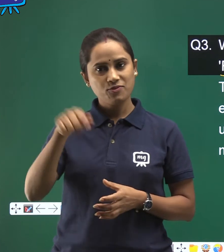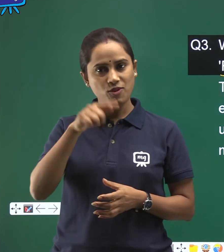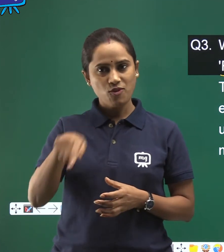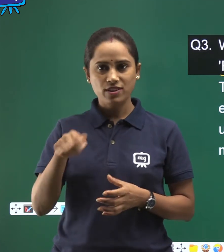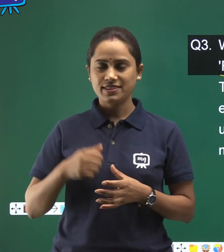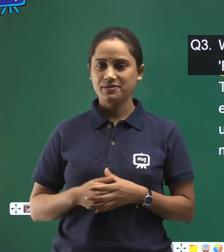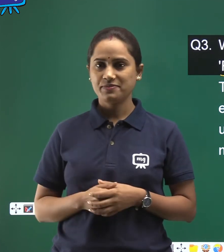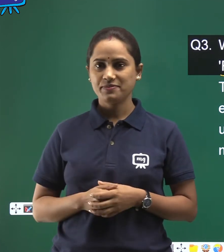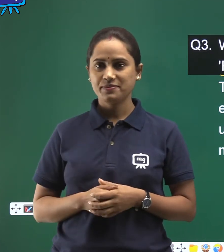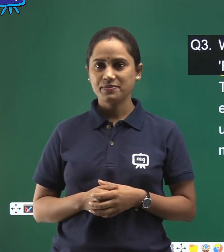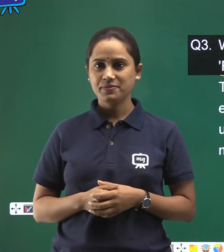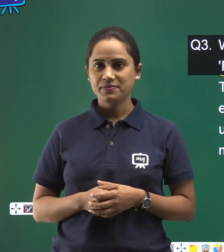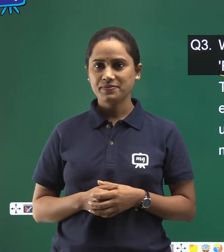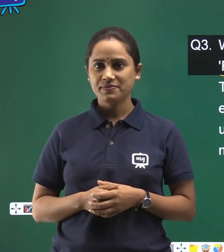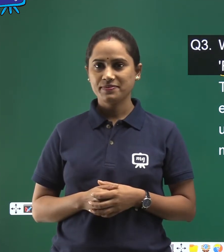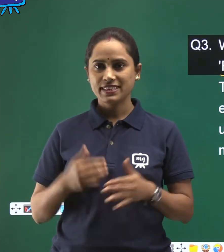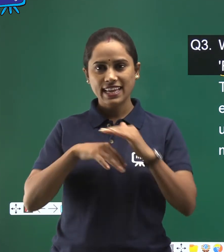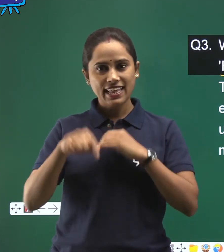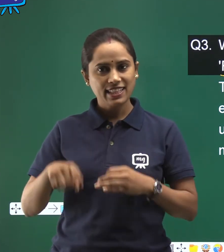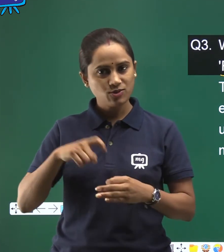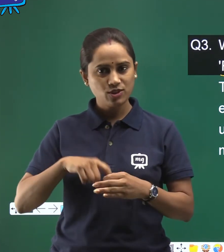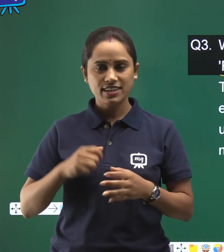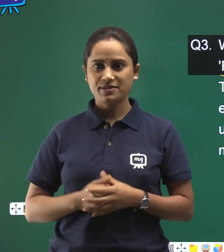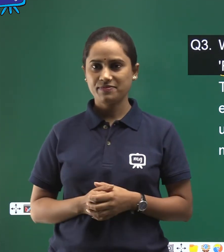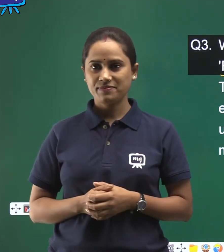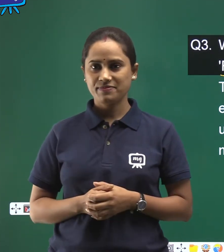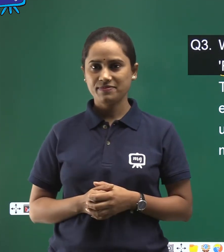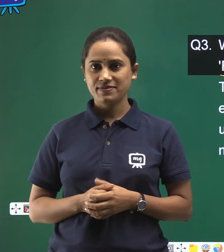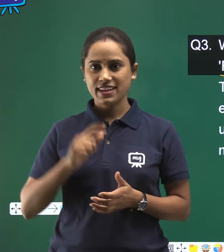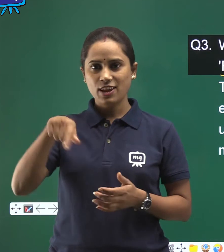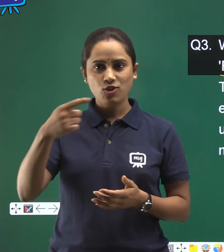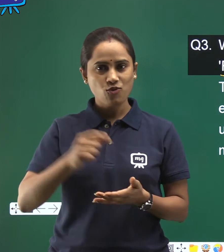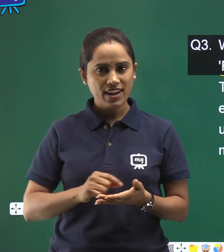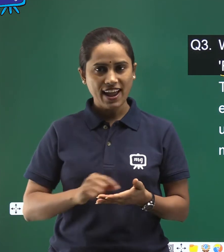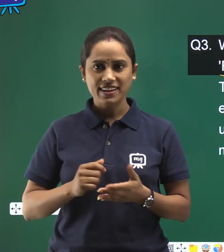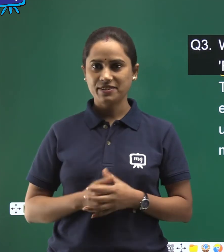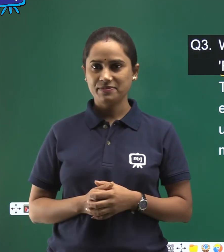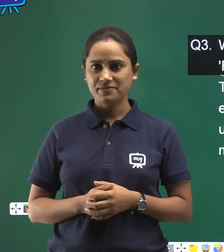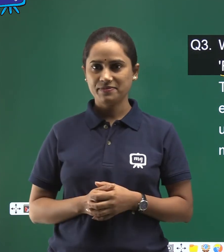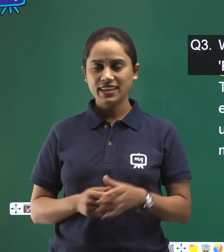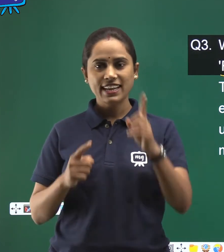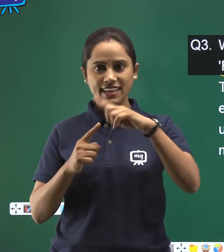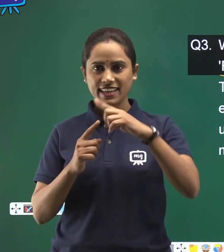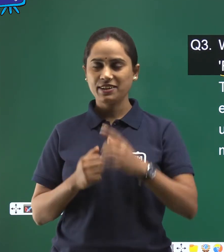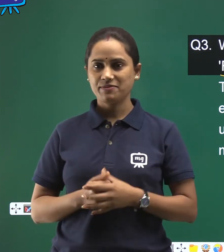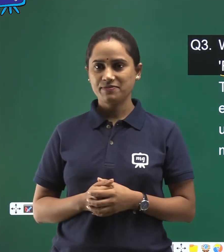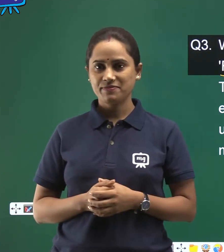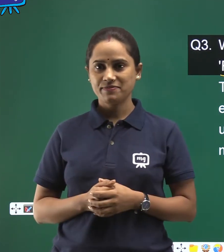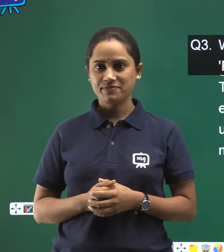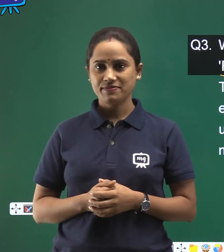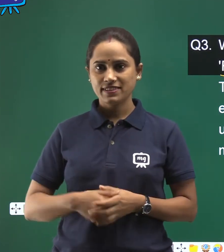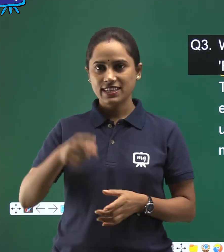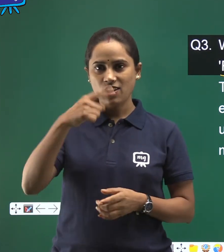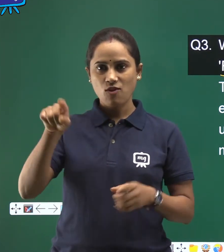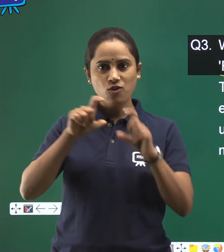for false. In this question you will write T